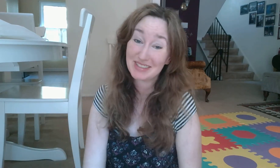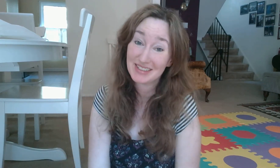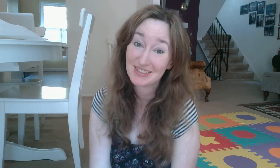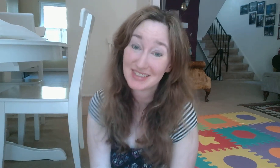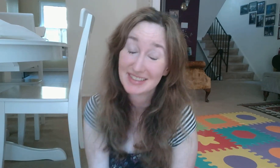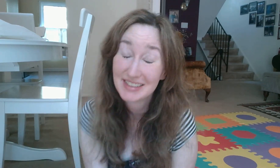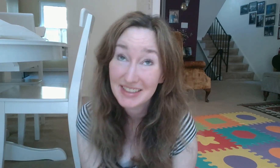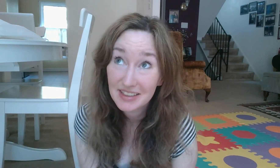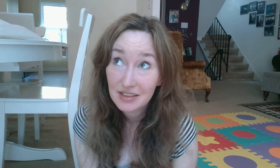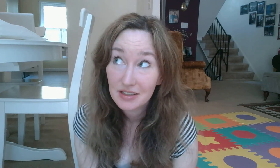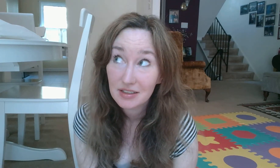signs, obviously.